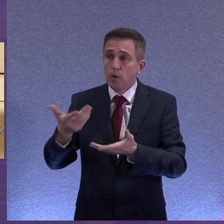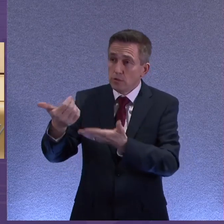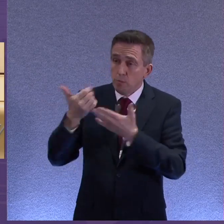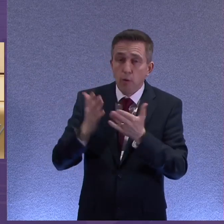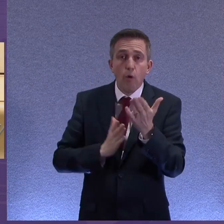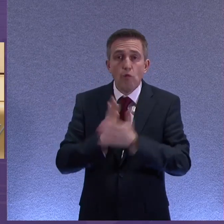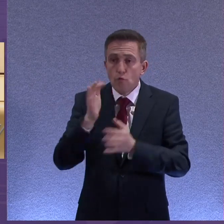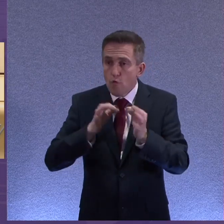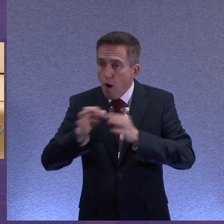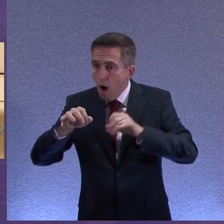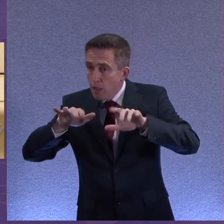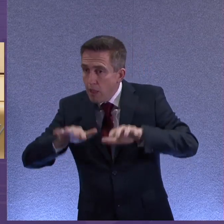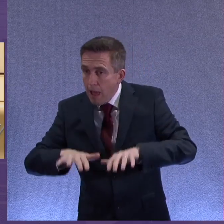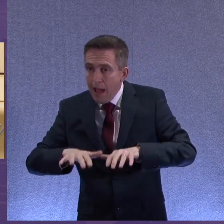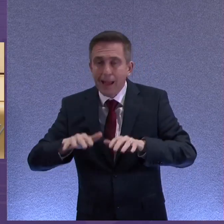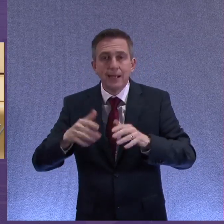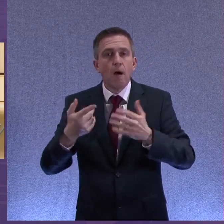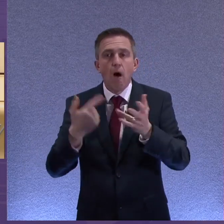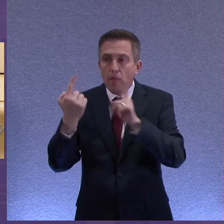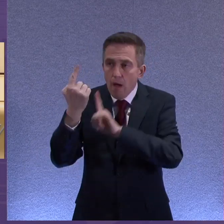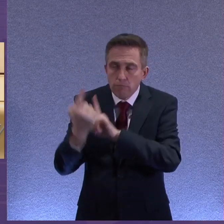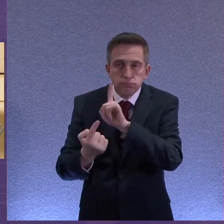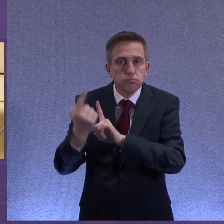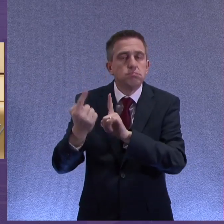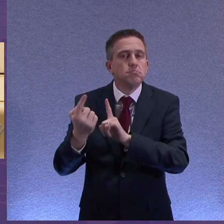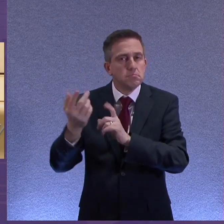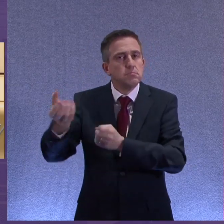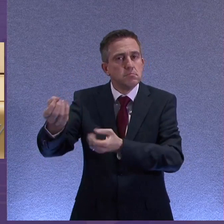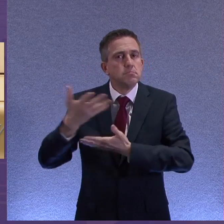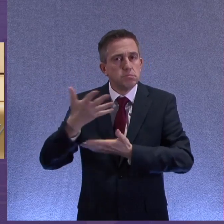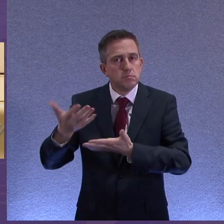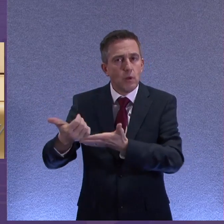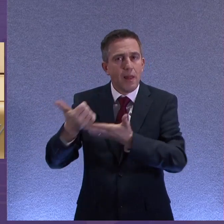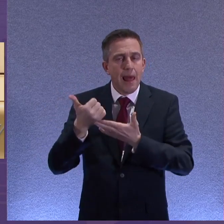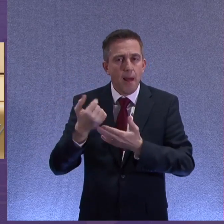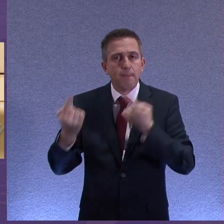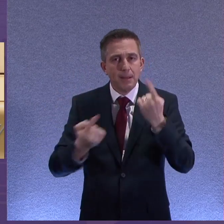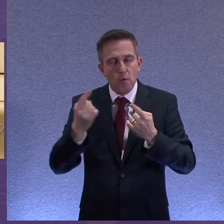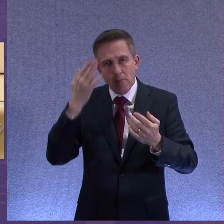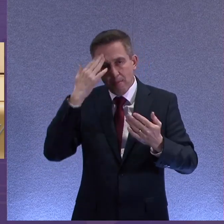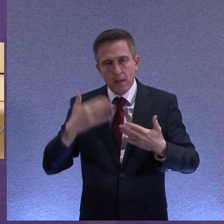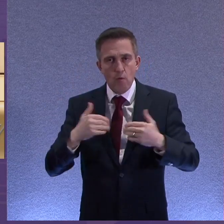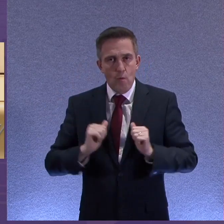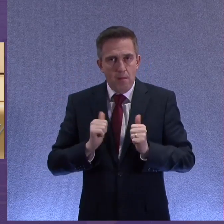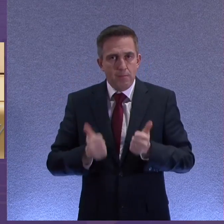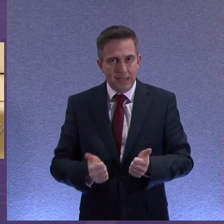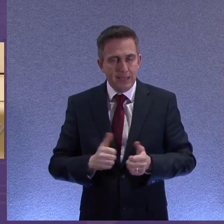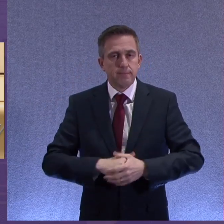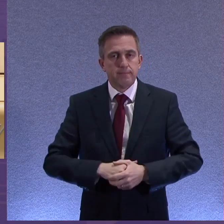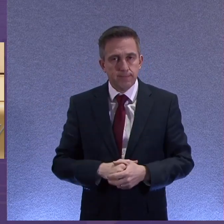directly, depending on what makes most sense and is most use to them. And as that work